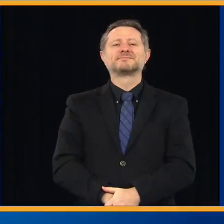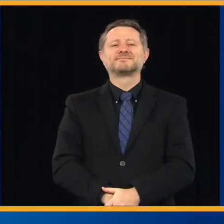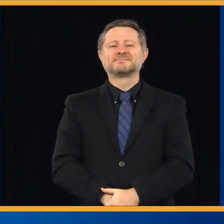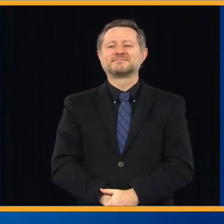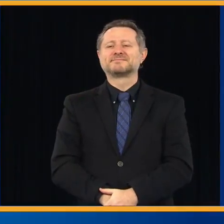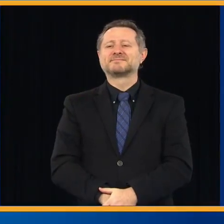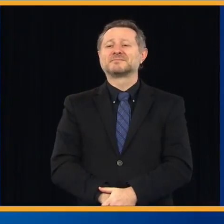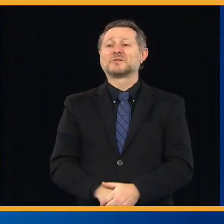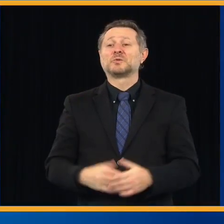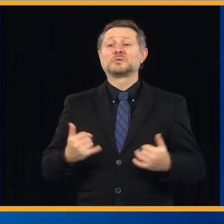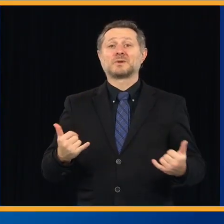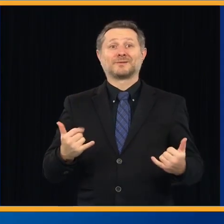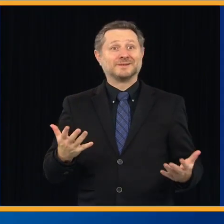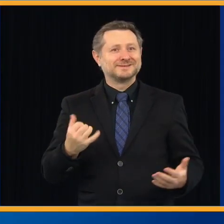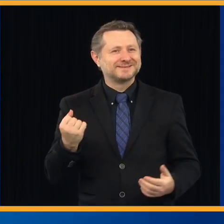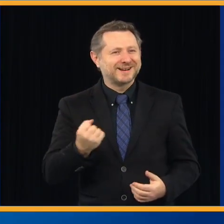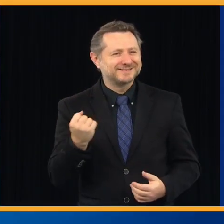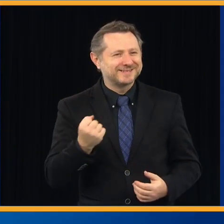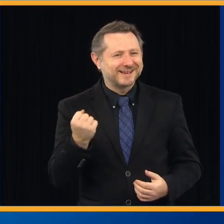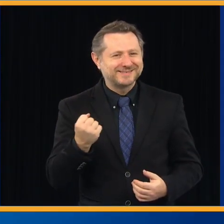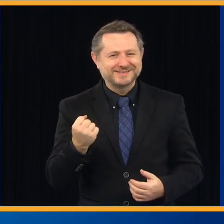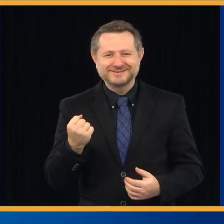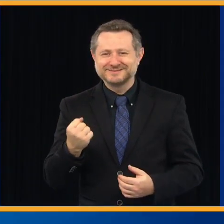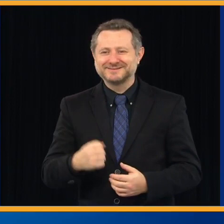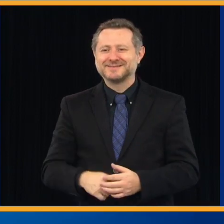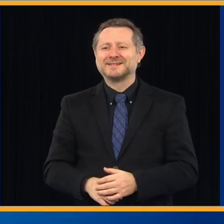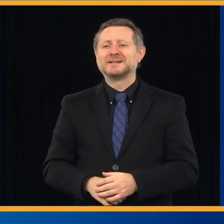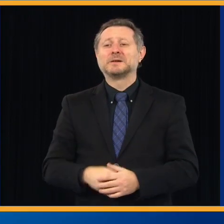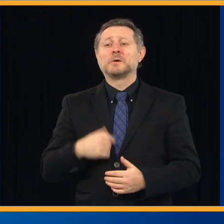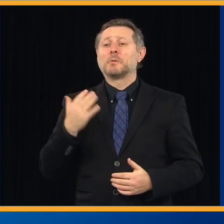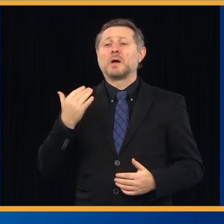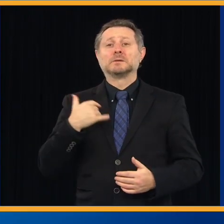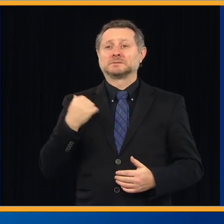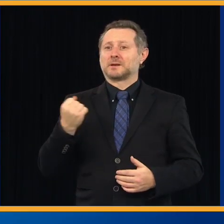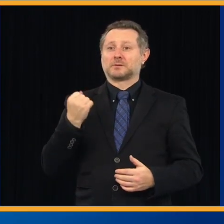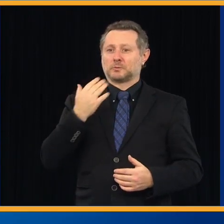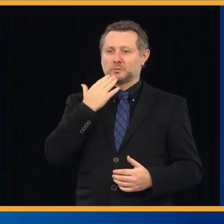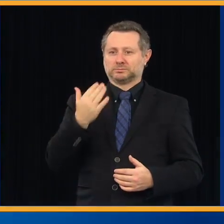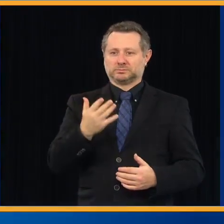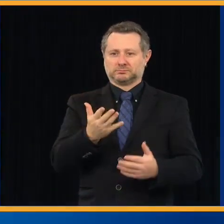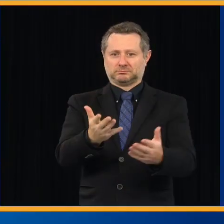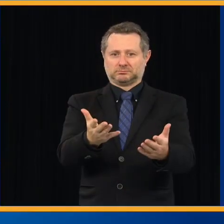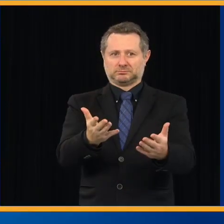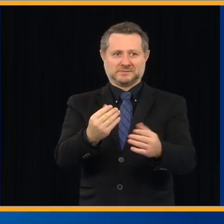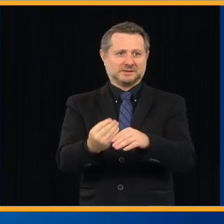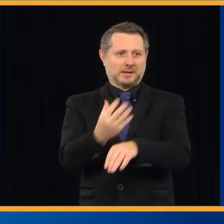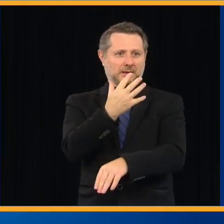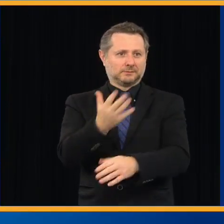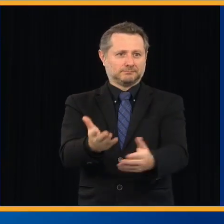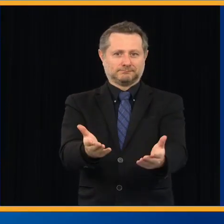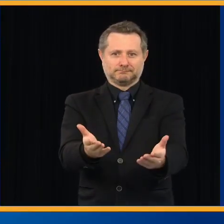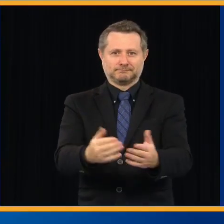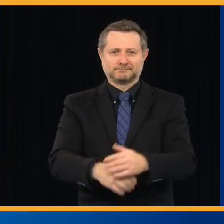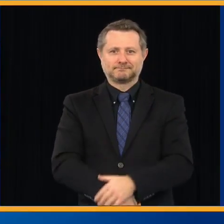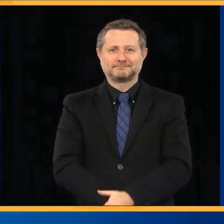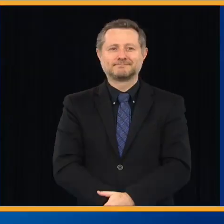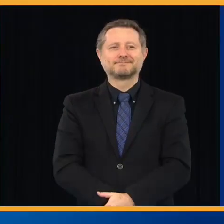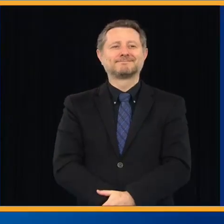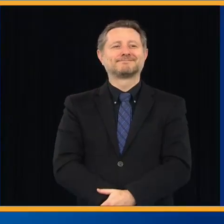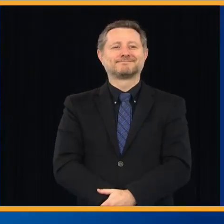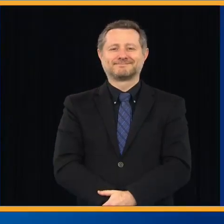Today is Saturday. I know that because it's on the slide. Otherwise, I may not have known that.